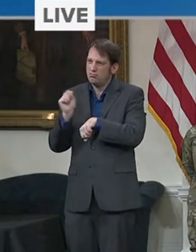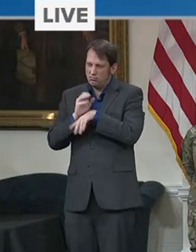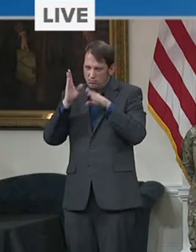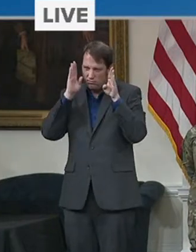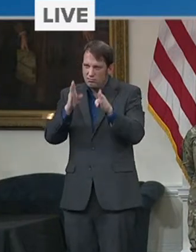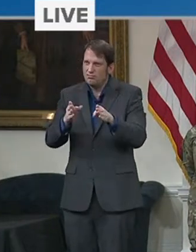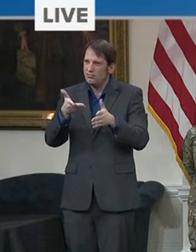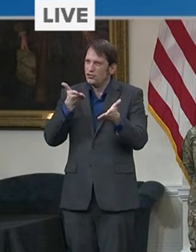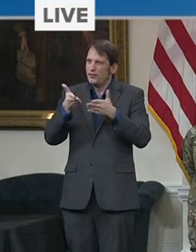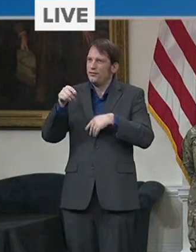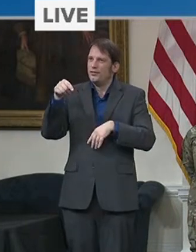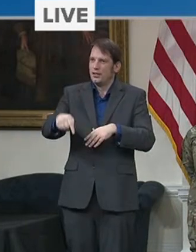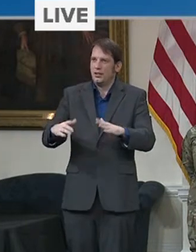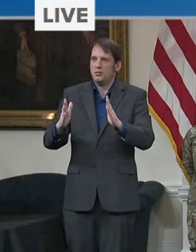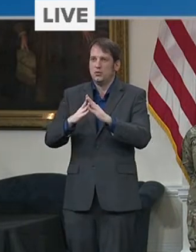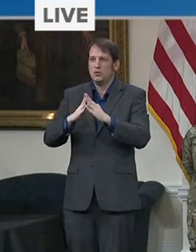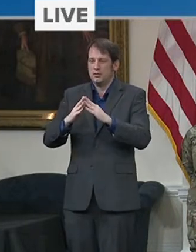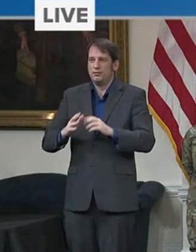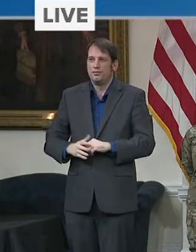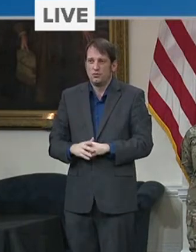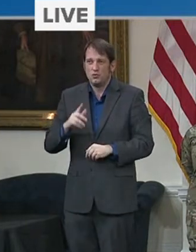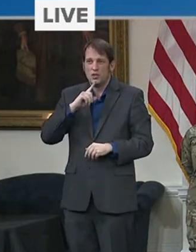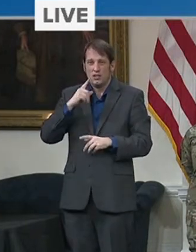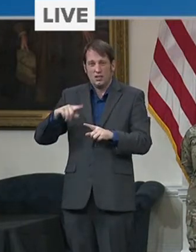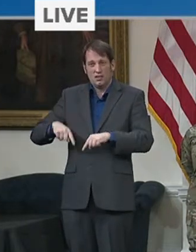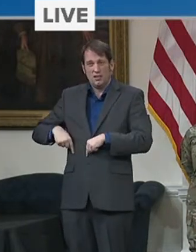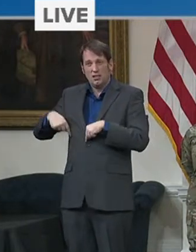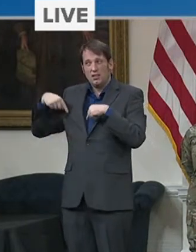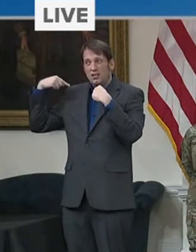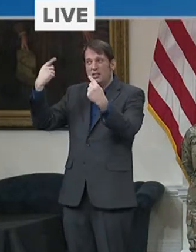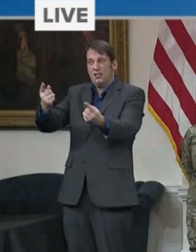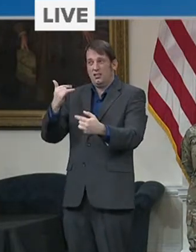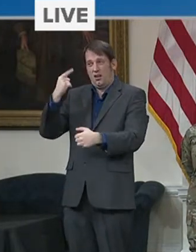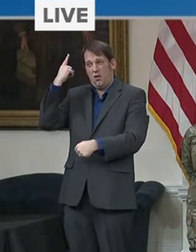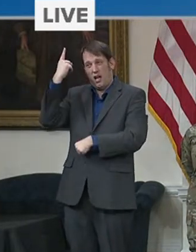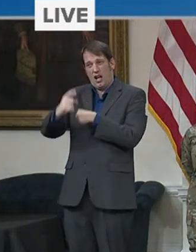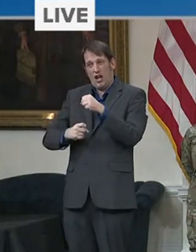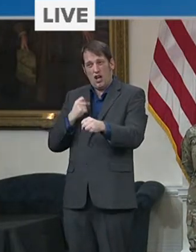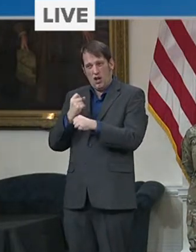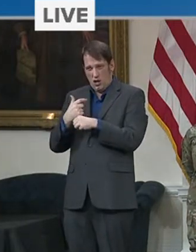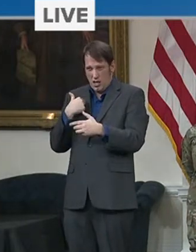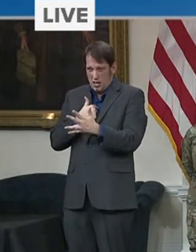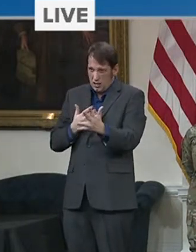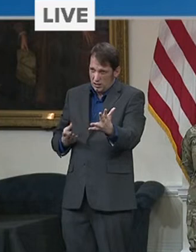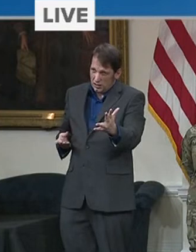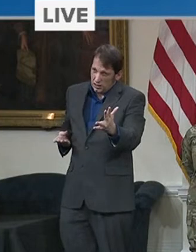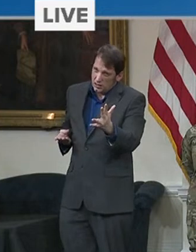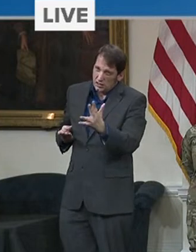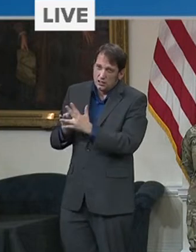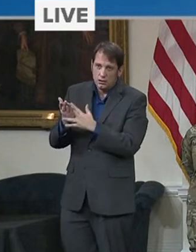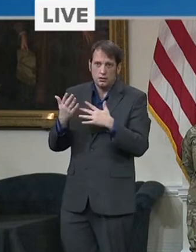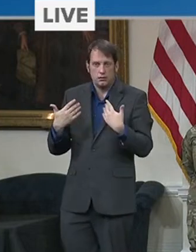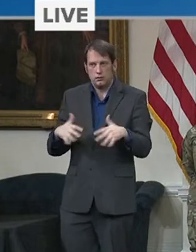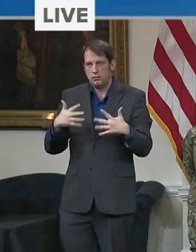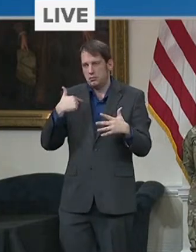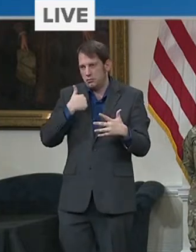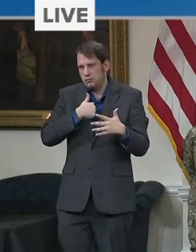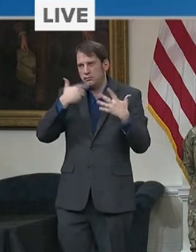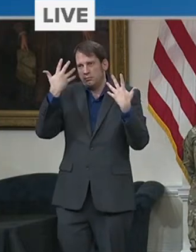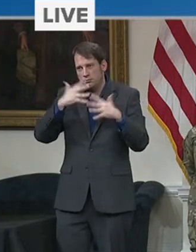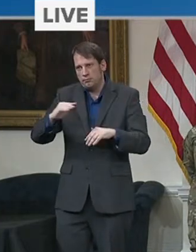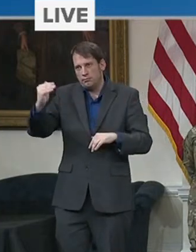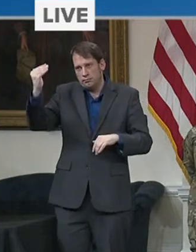After everything that we've all been through over the past year, I know that people are really